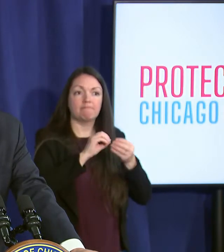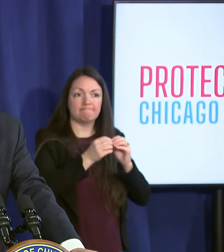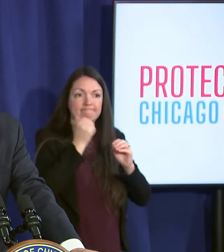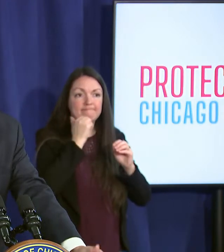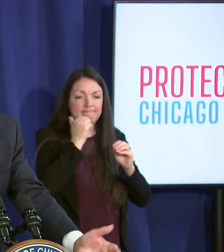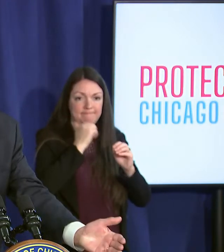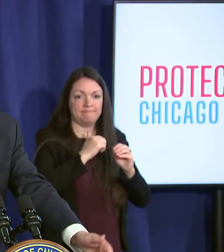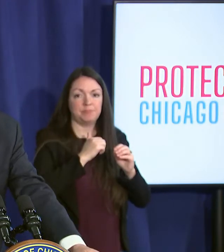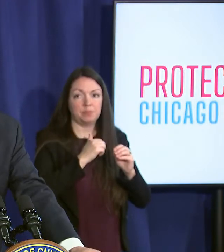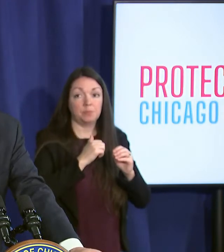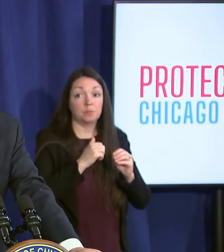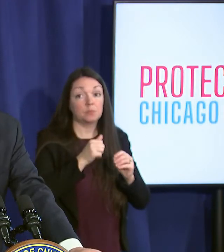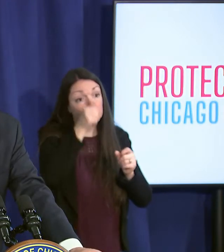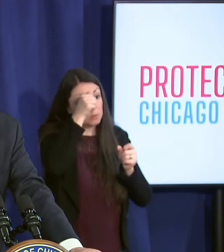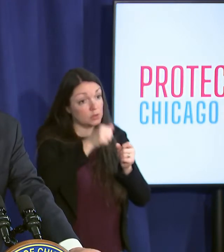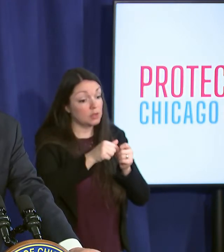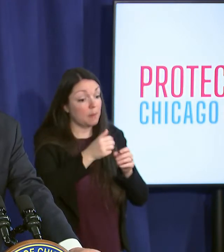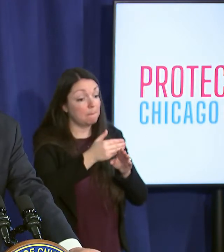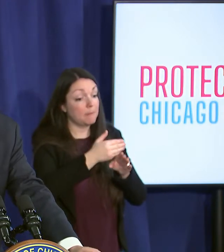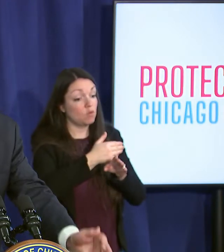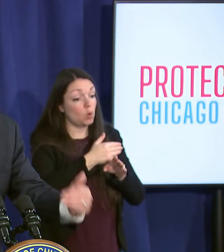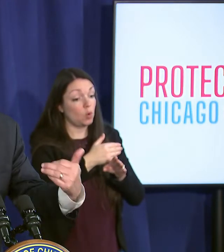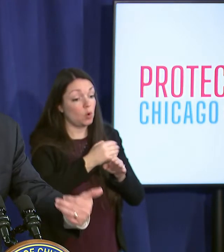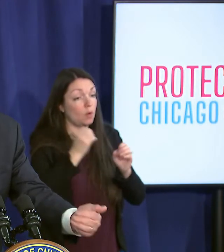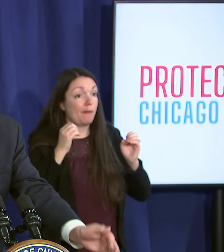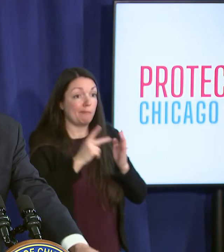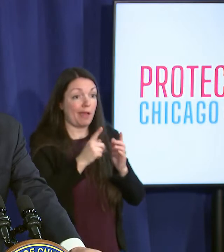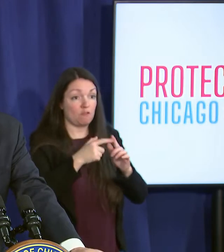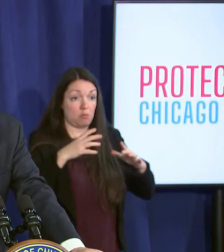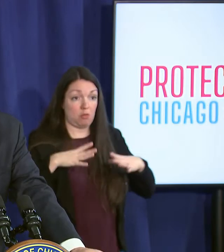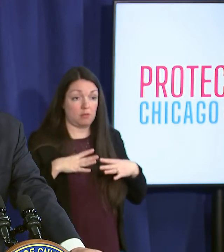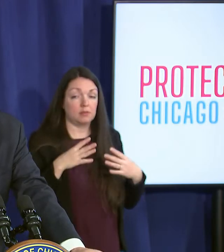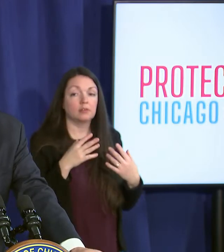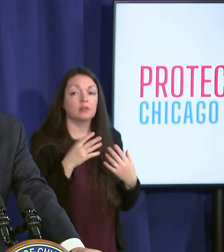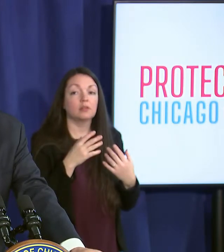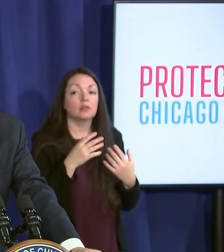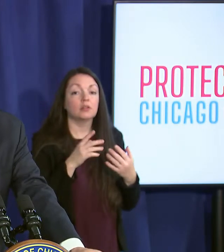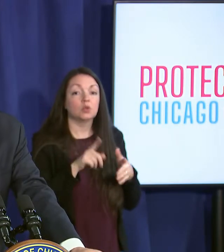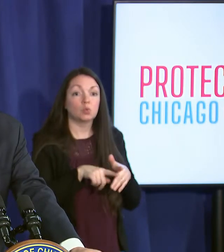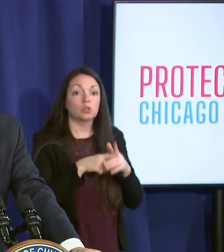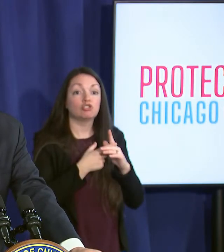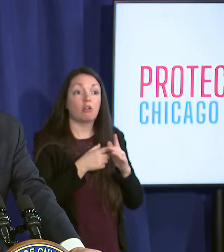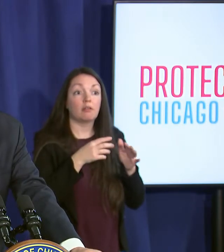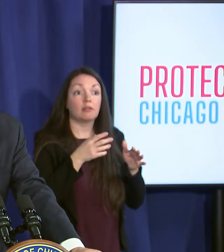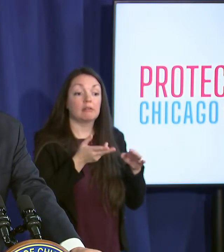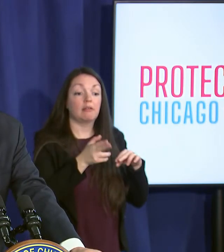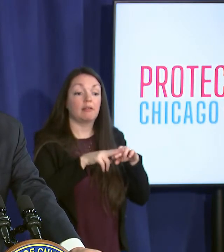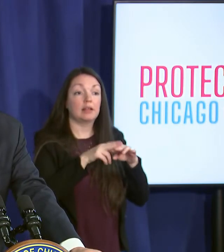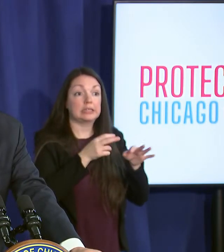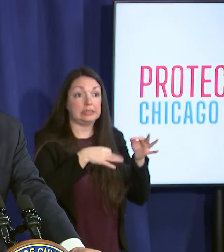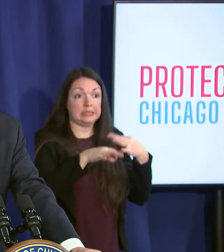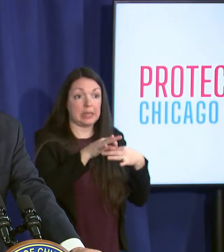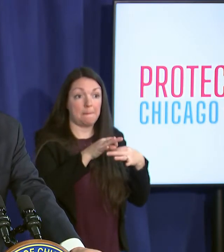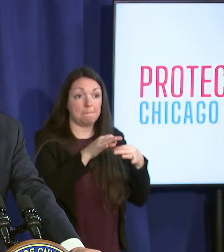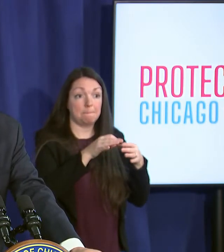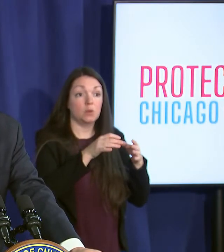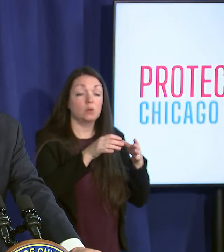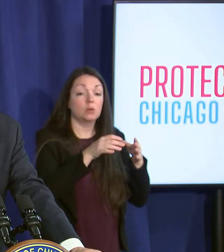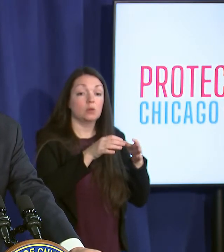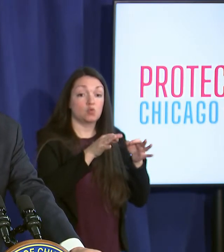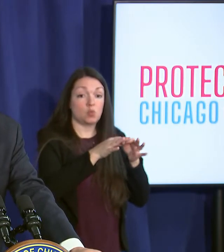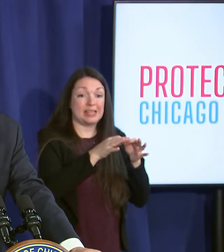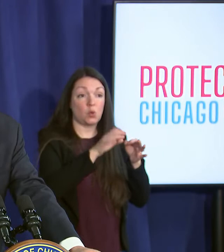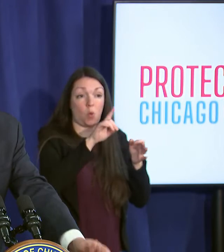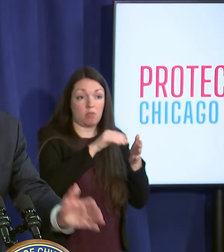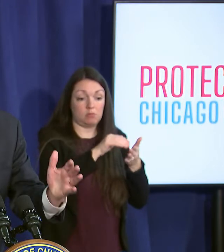mind, we started even right before we came back from break, we started enhancing sub rates, including the additional, which is $1,000 extra